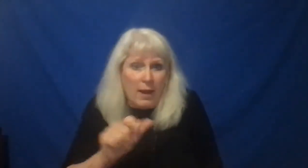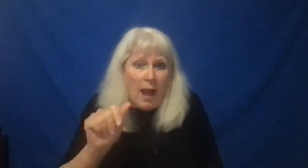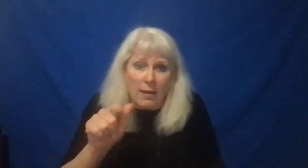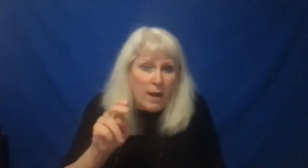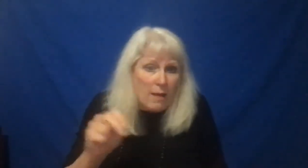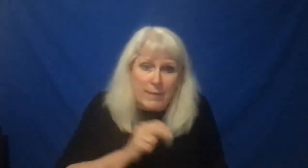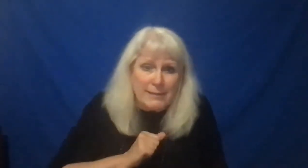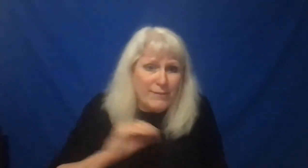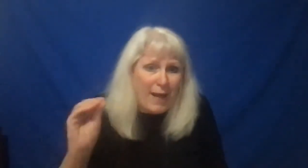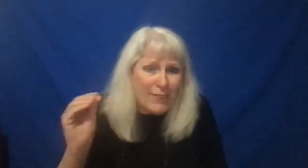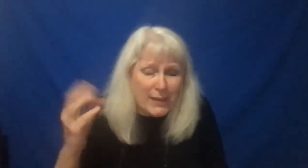just had a whole